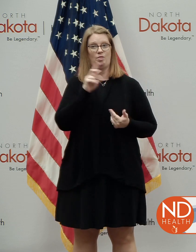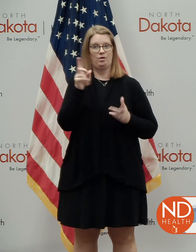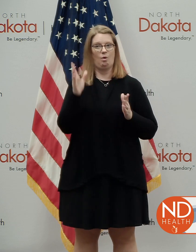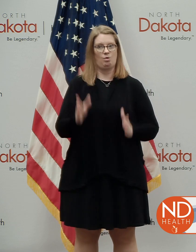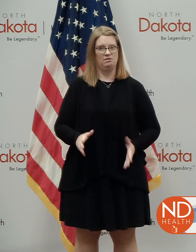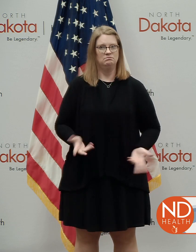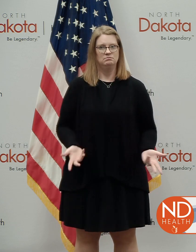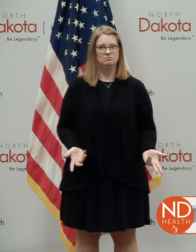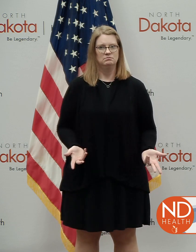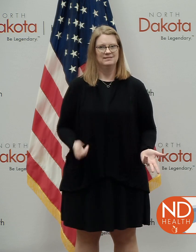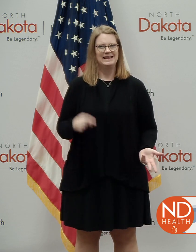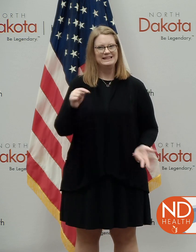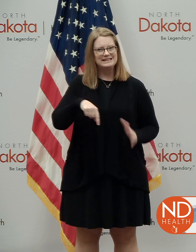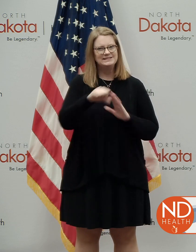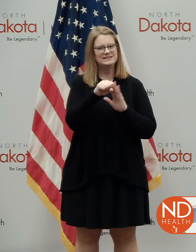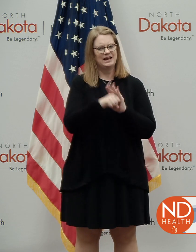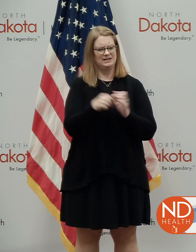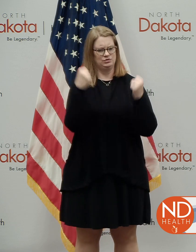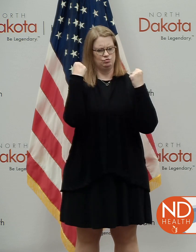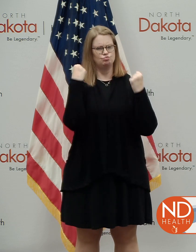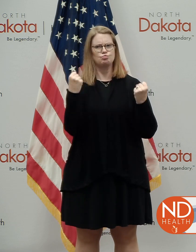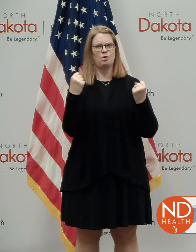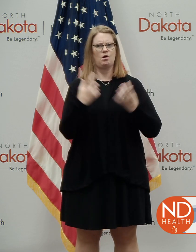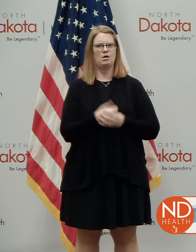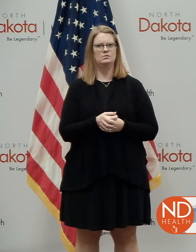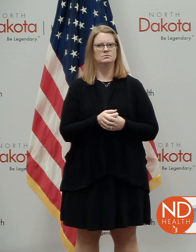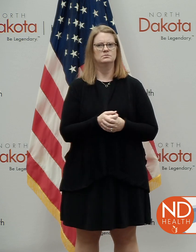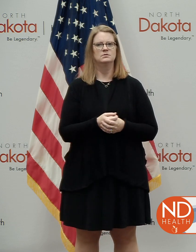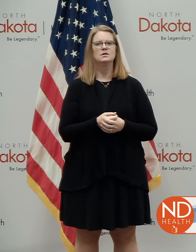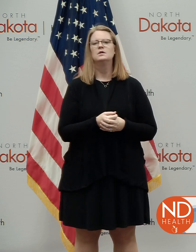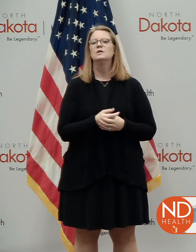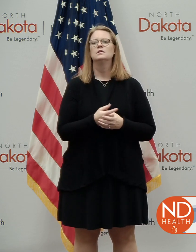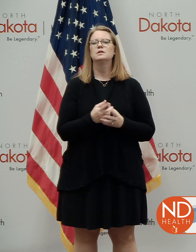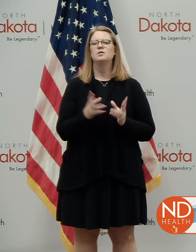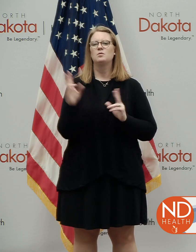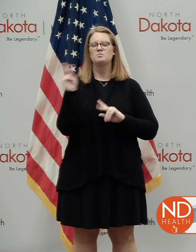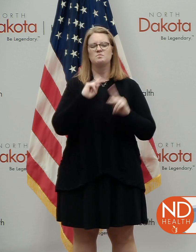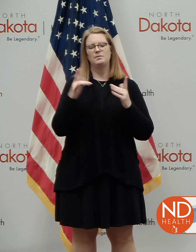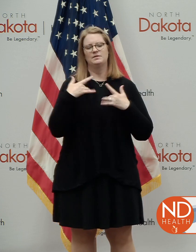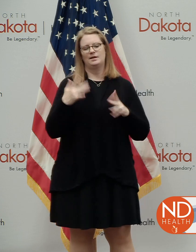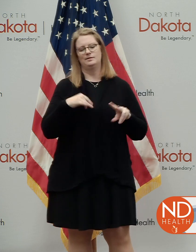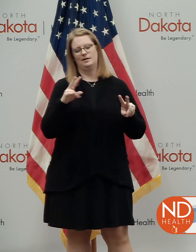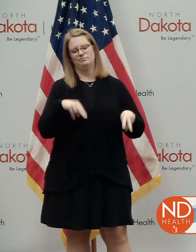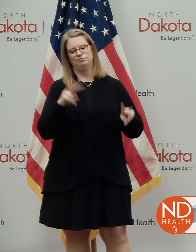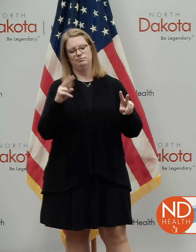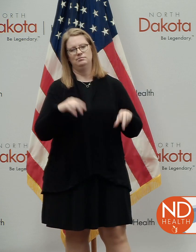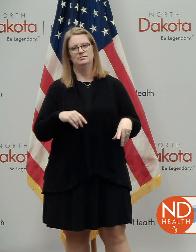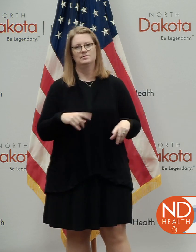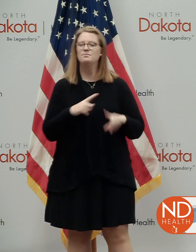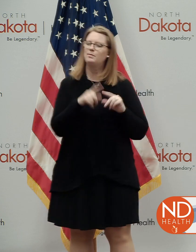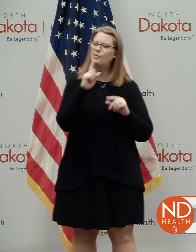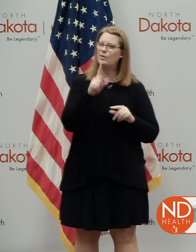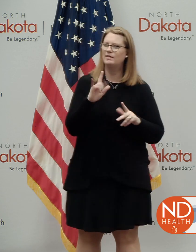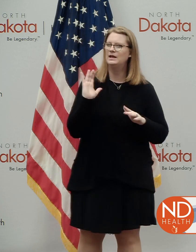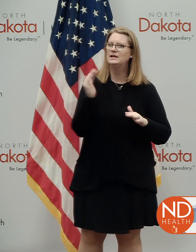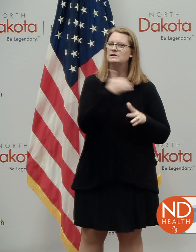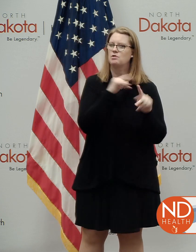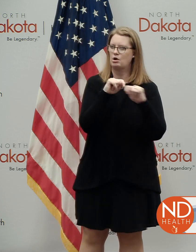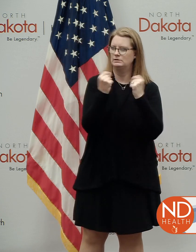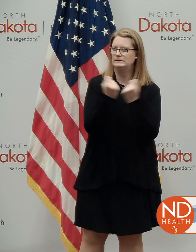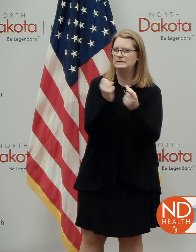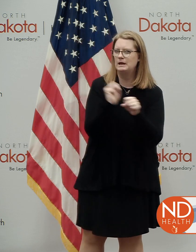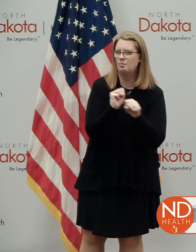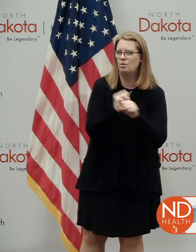strong state. People take us for granted for what we do day to day, and it's our teamwork, I think, that